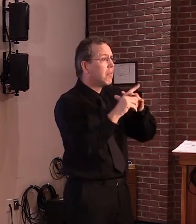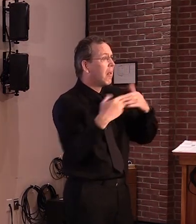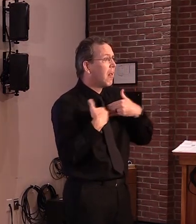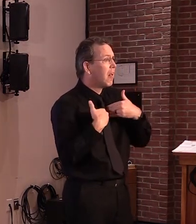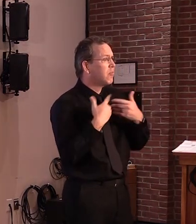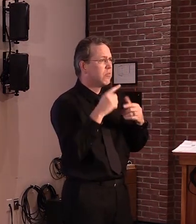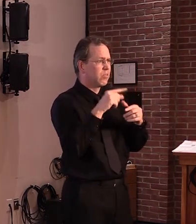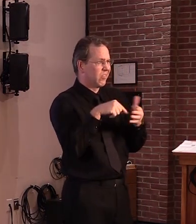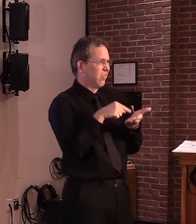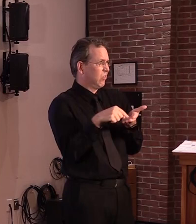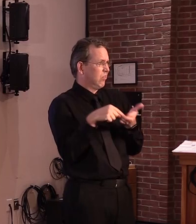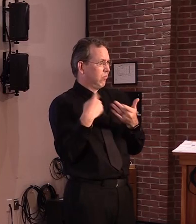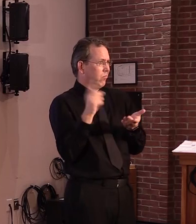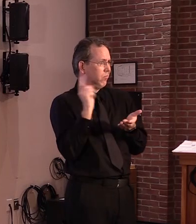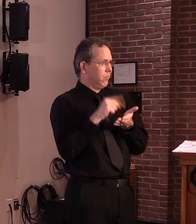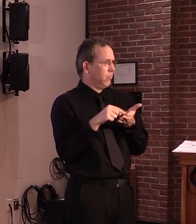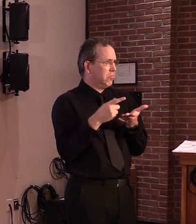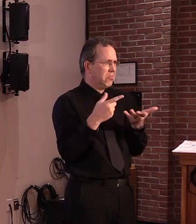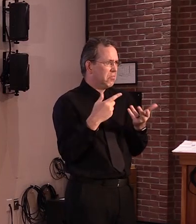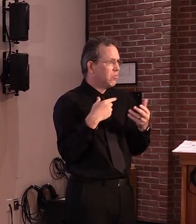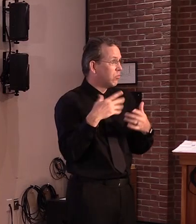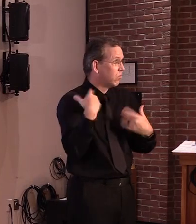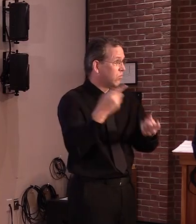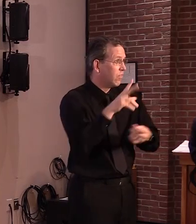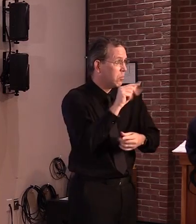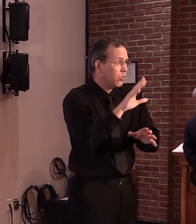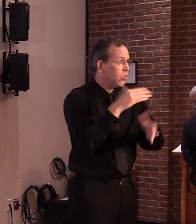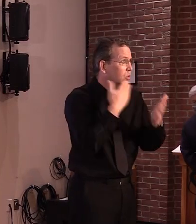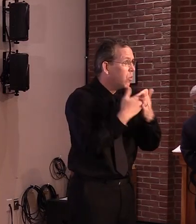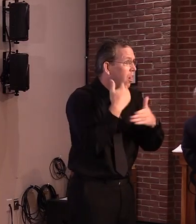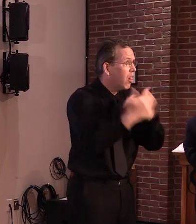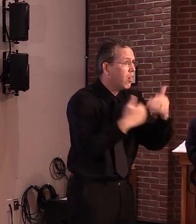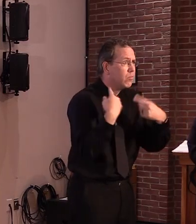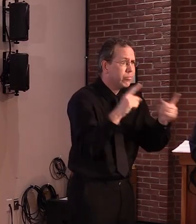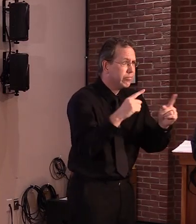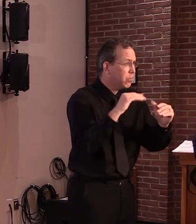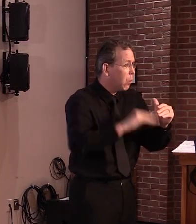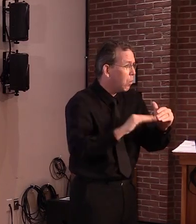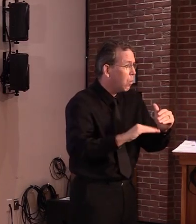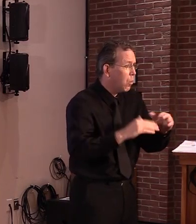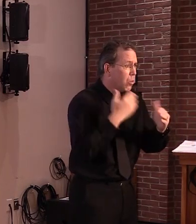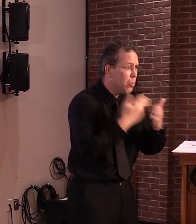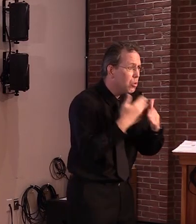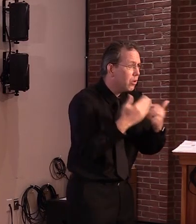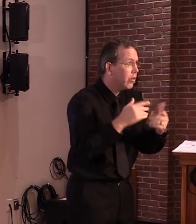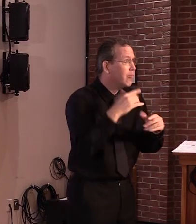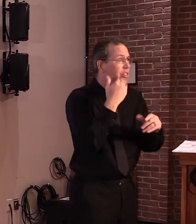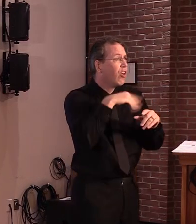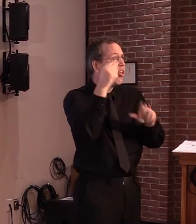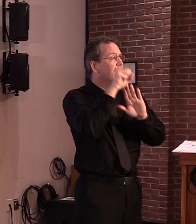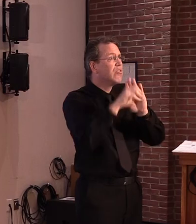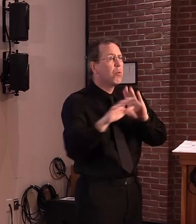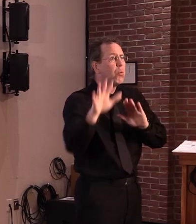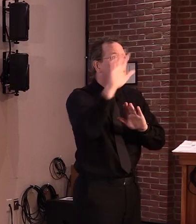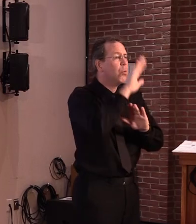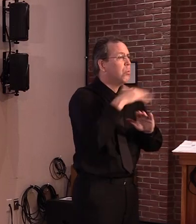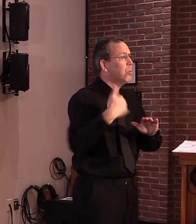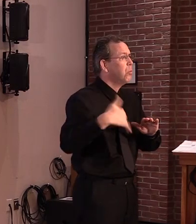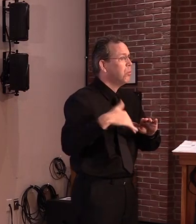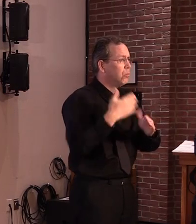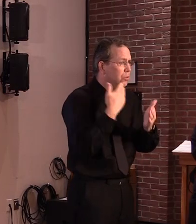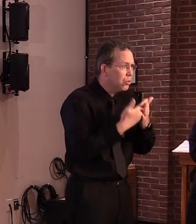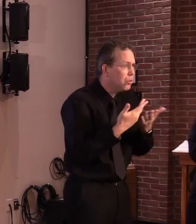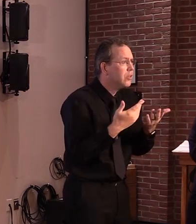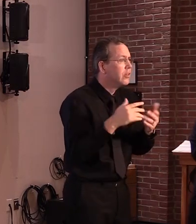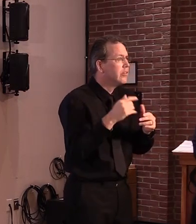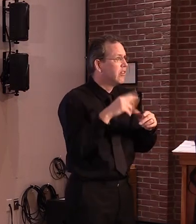than forecasted and continues to stand out both regionally and nationally as a state well-positioned to safely and